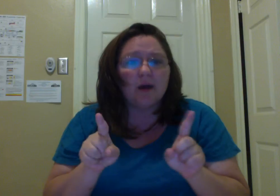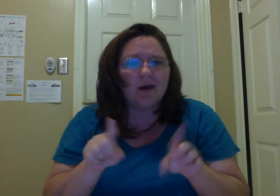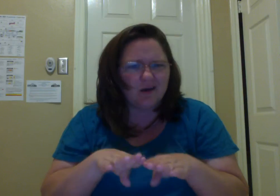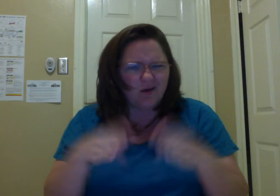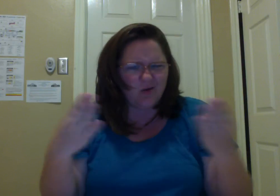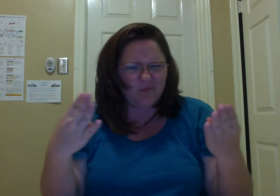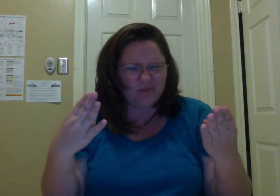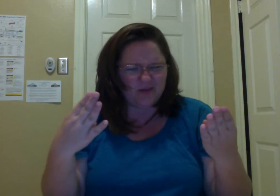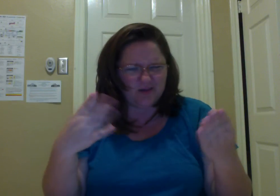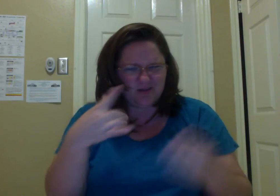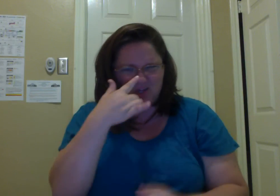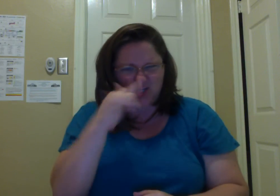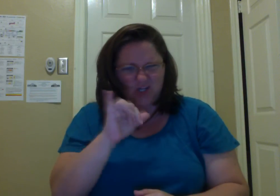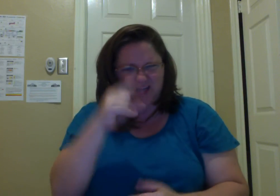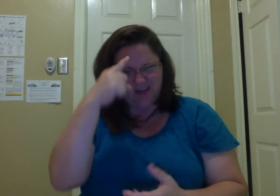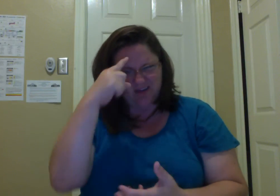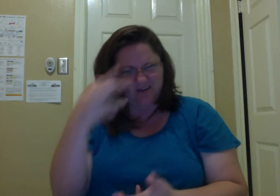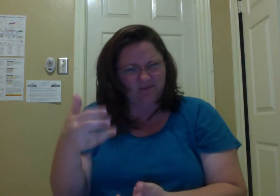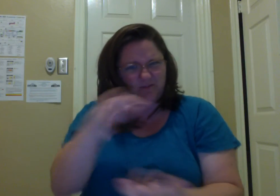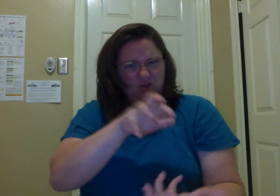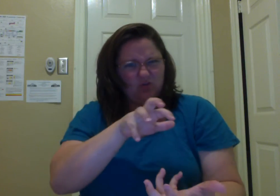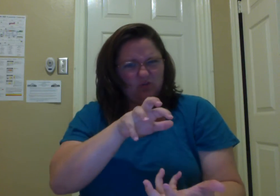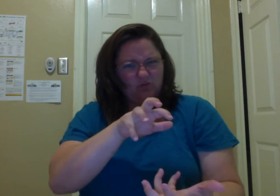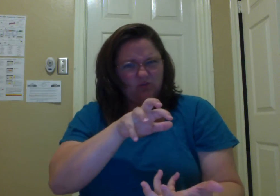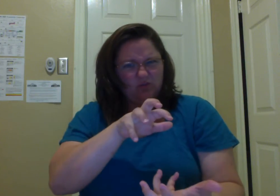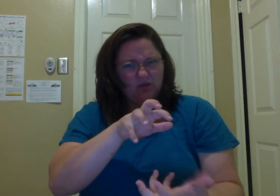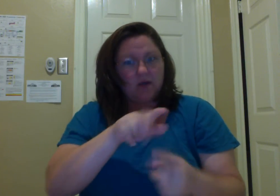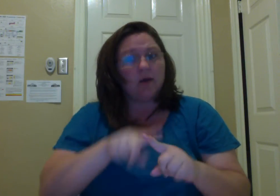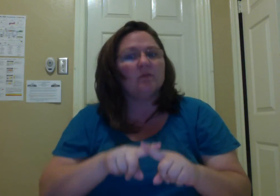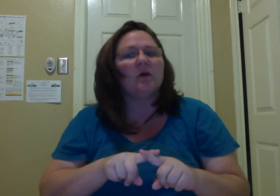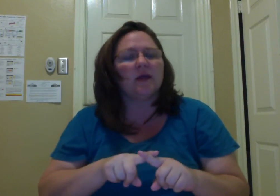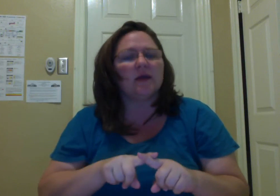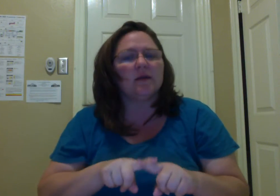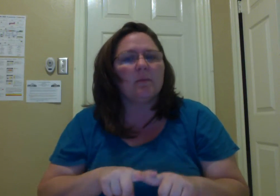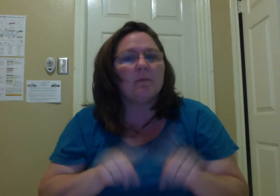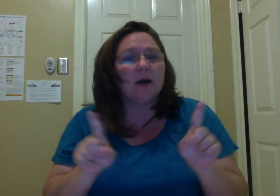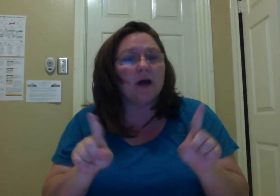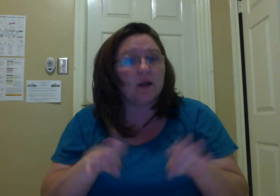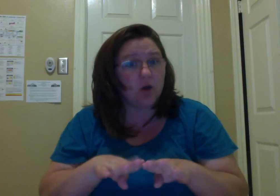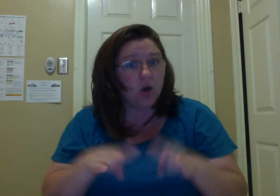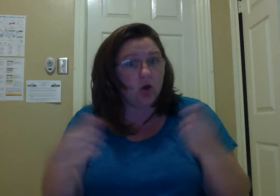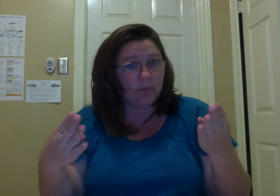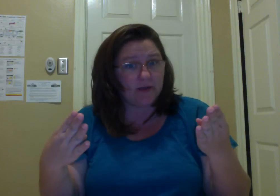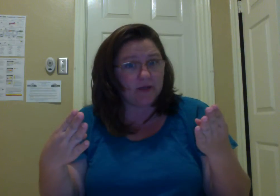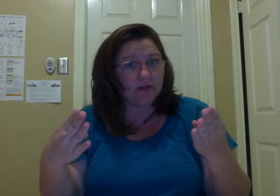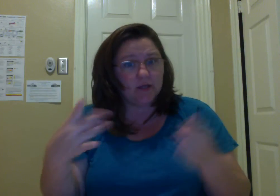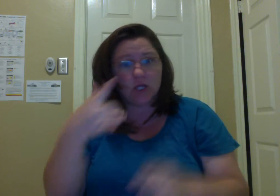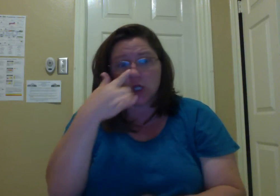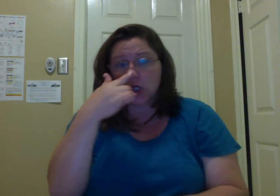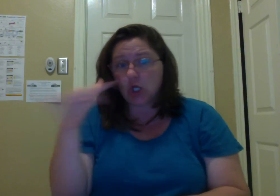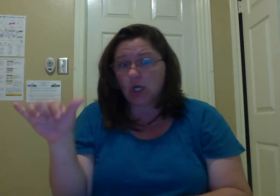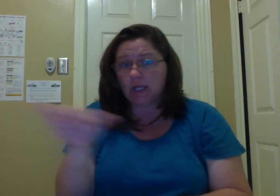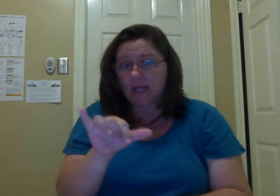But open looked like confused. So again, but open looked